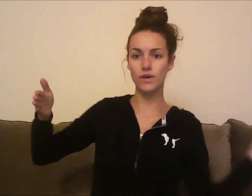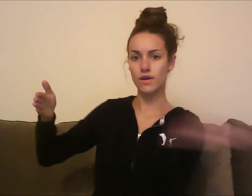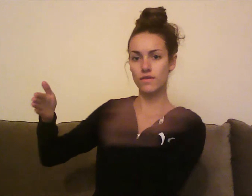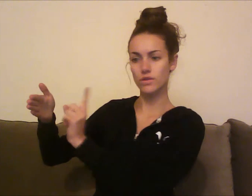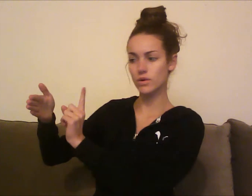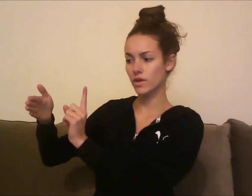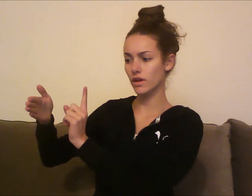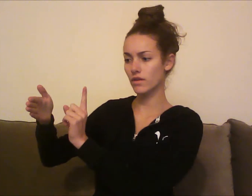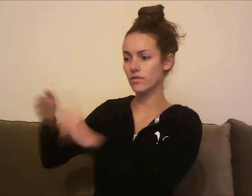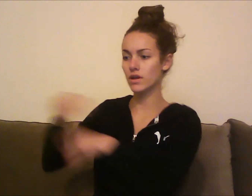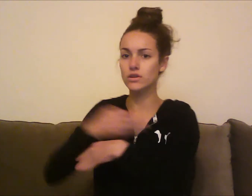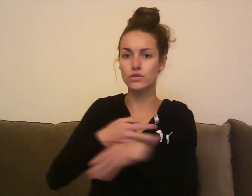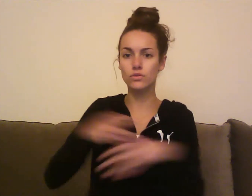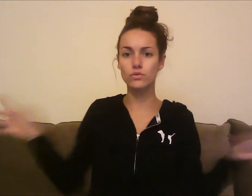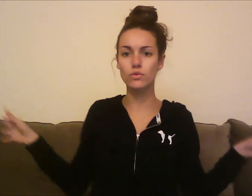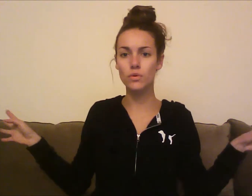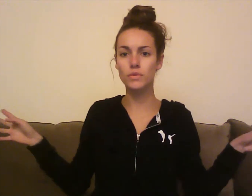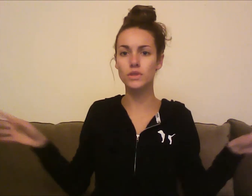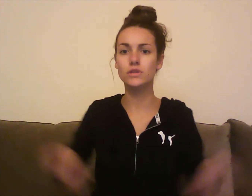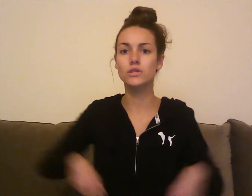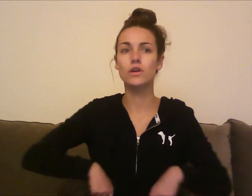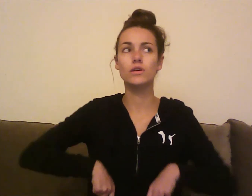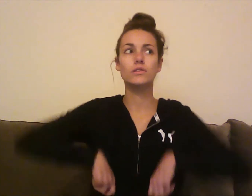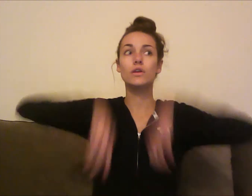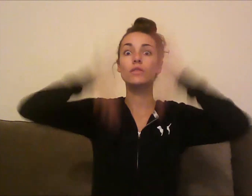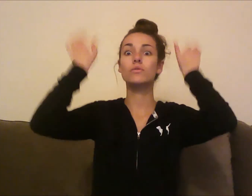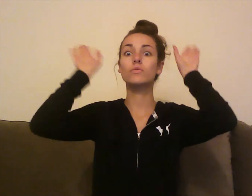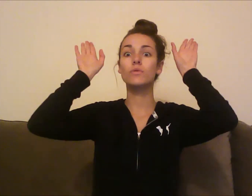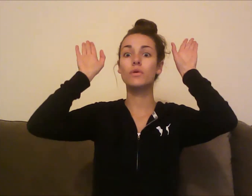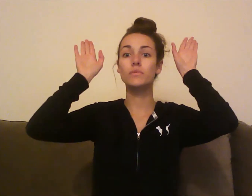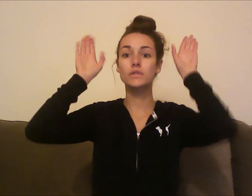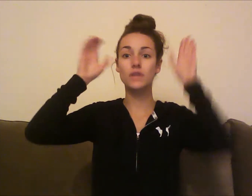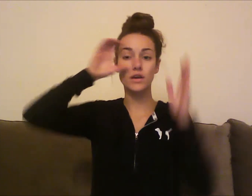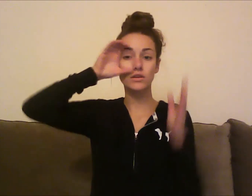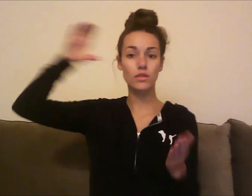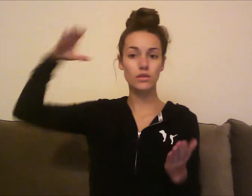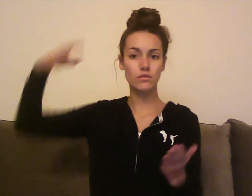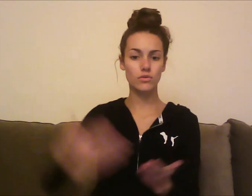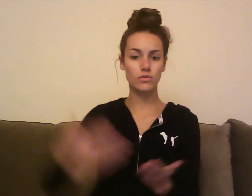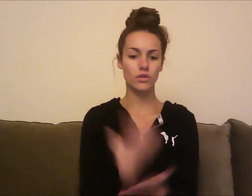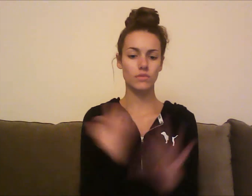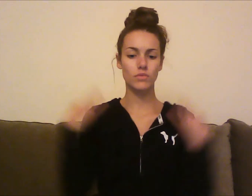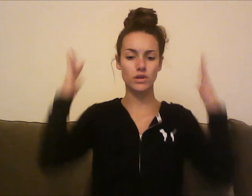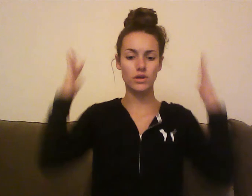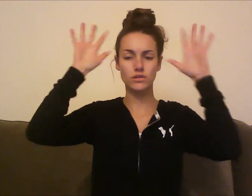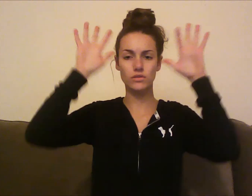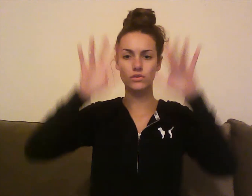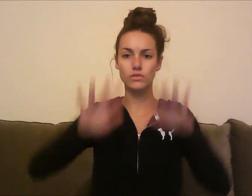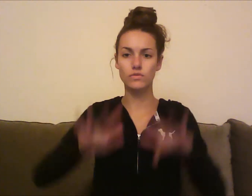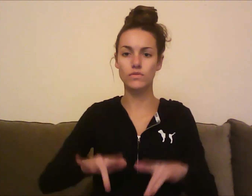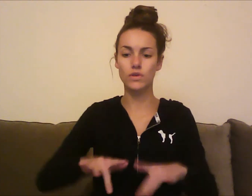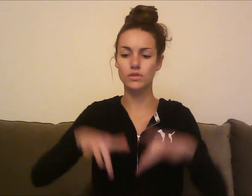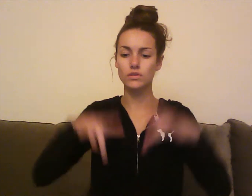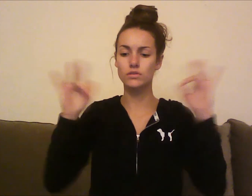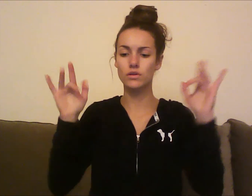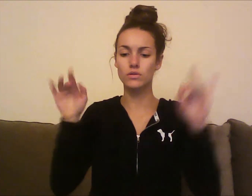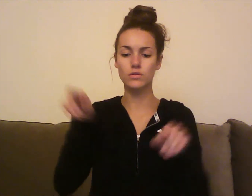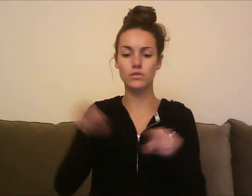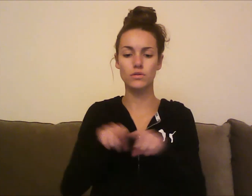I flew like a flash, to open the shutters and then threw up the sash. The moon on the breast of a new fallen snow gave the